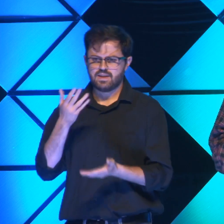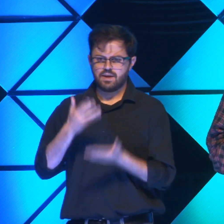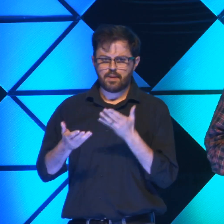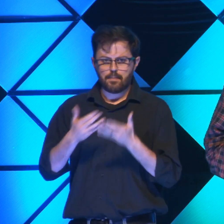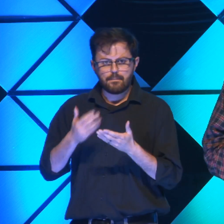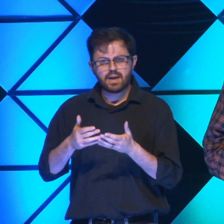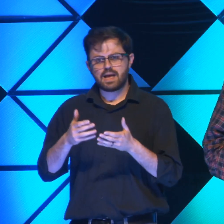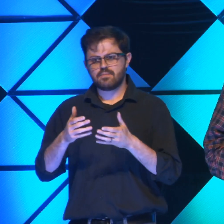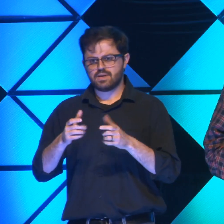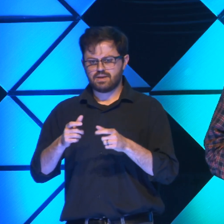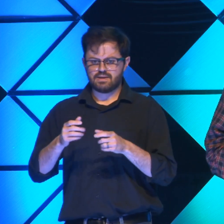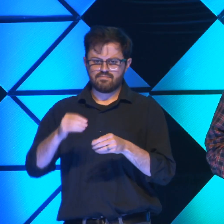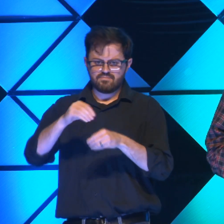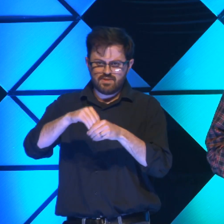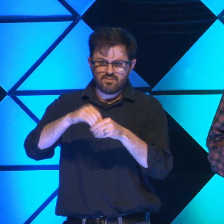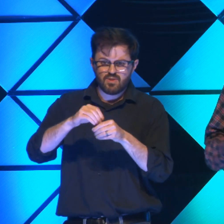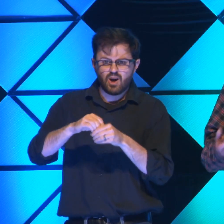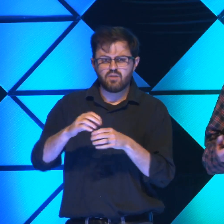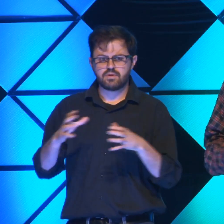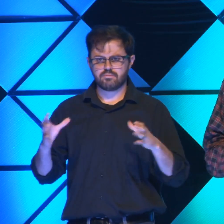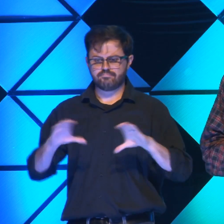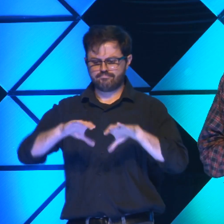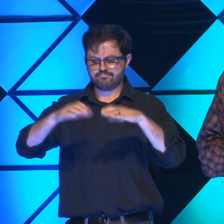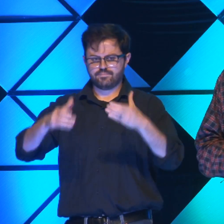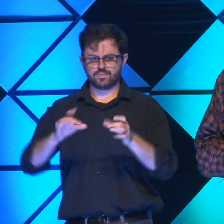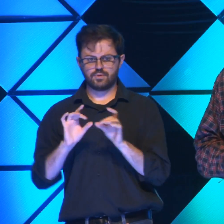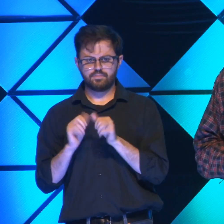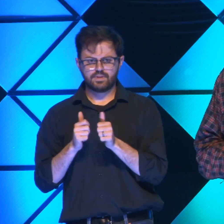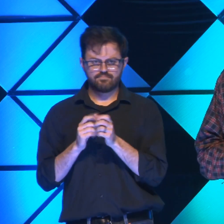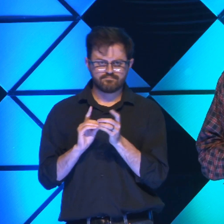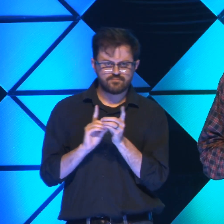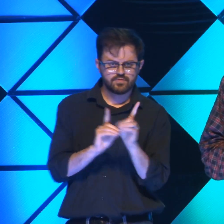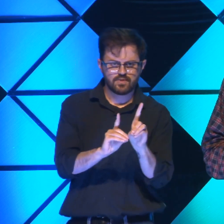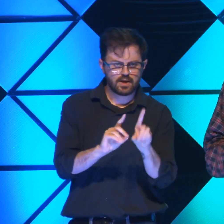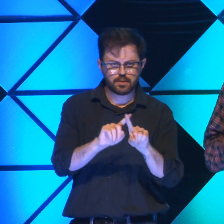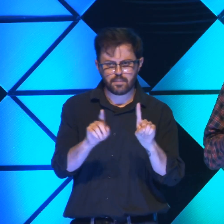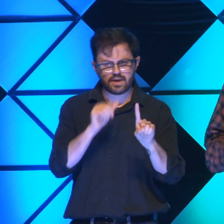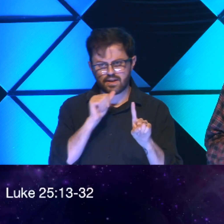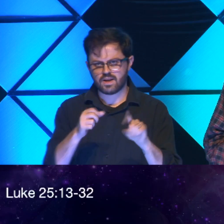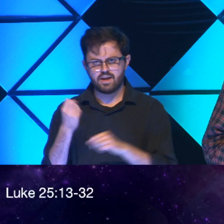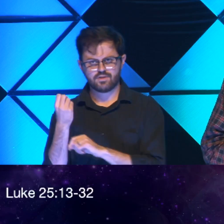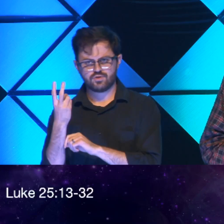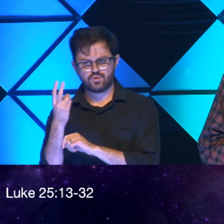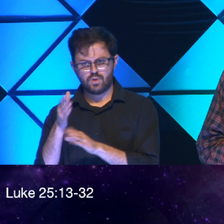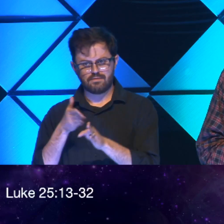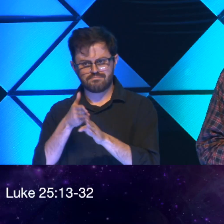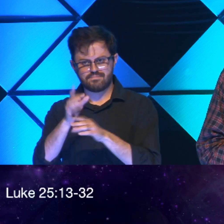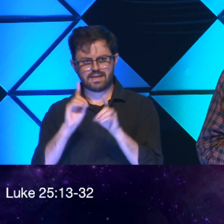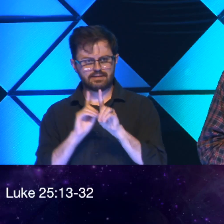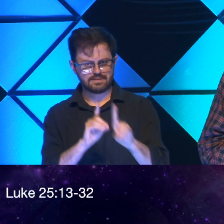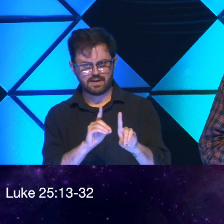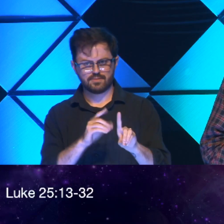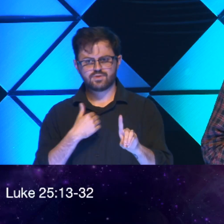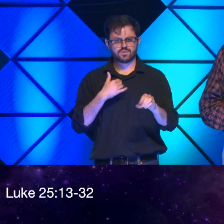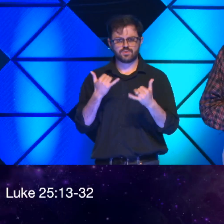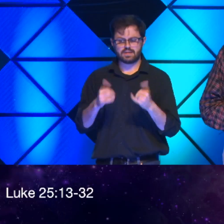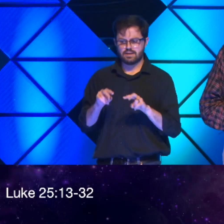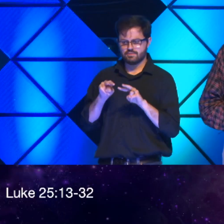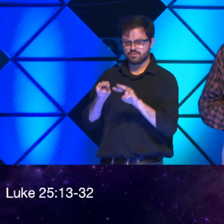larger circle of the 70. So let's take a look at this story from Luke chapter 25.